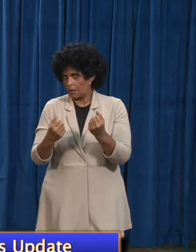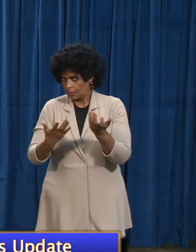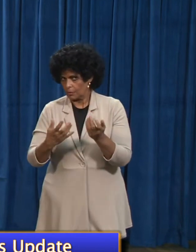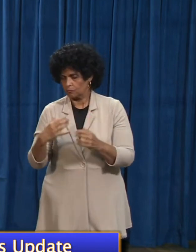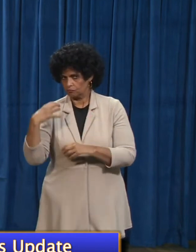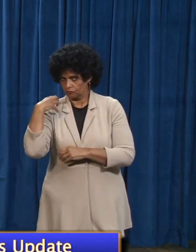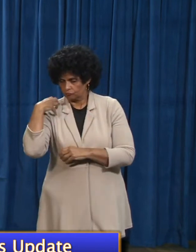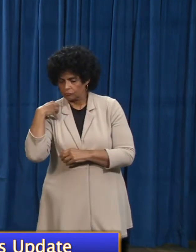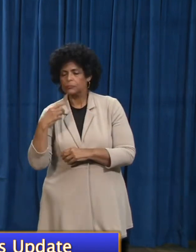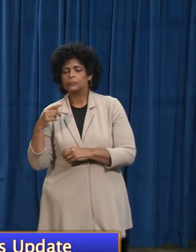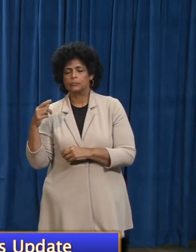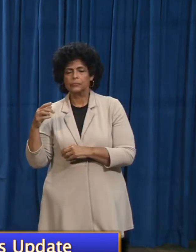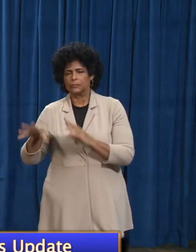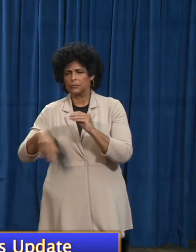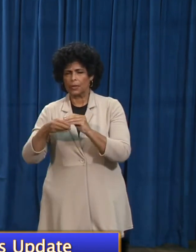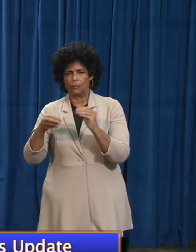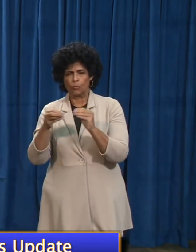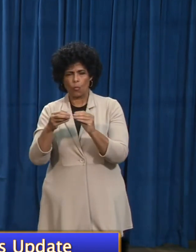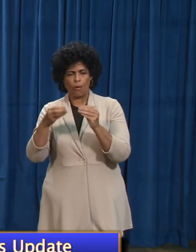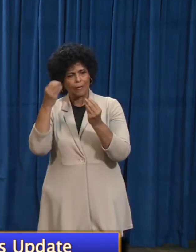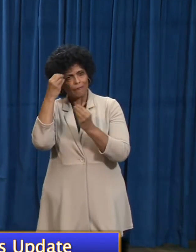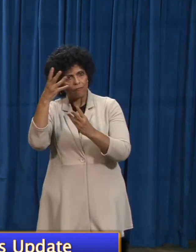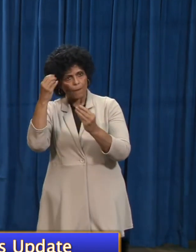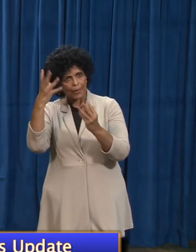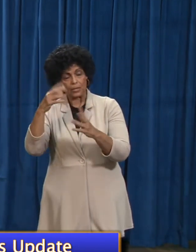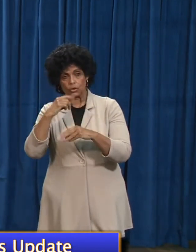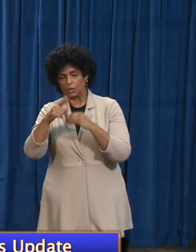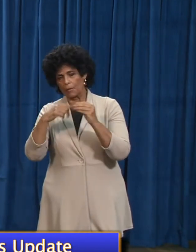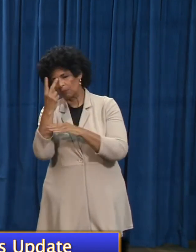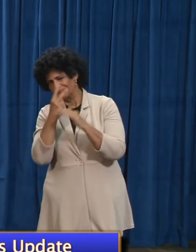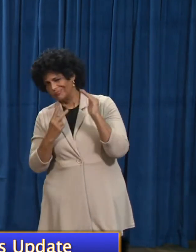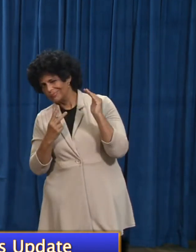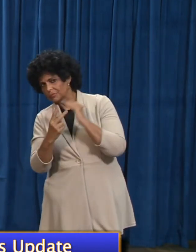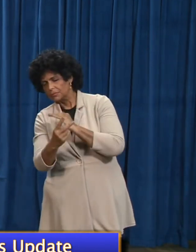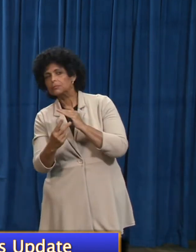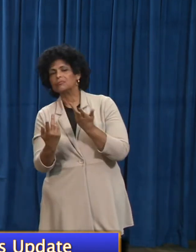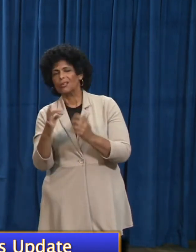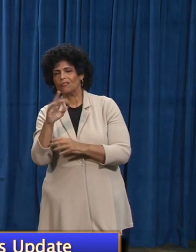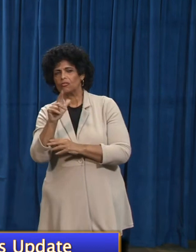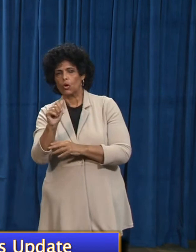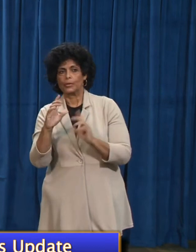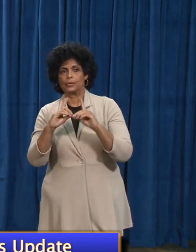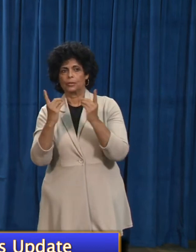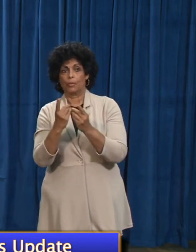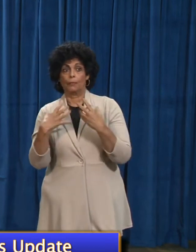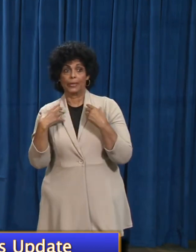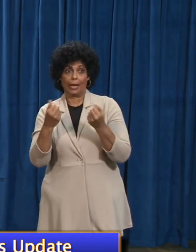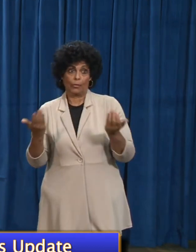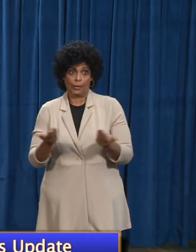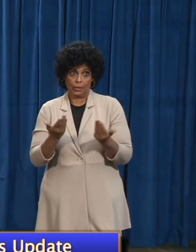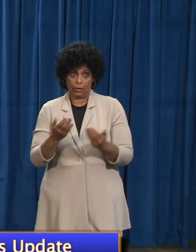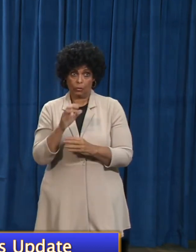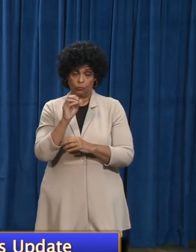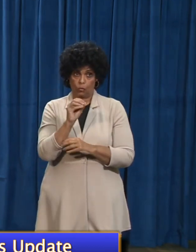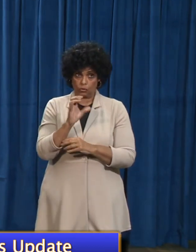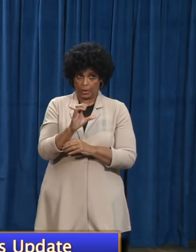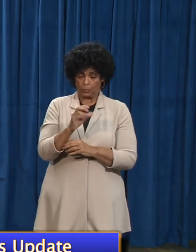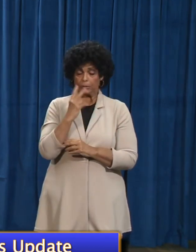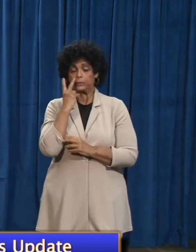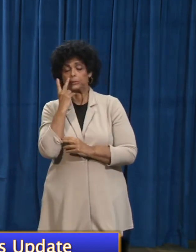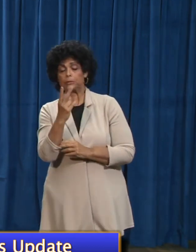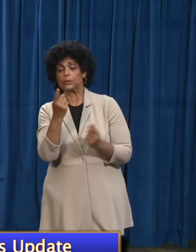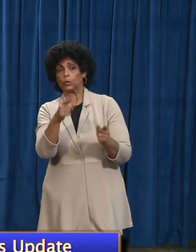additional information with you about the perspective from what the Florida Department of Health in Orange County is now seeing within our